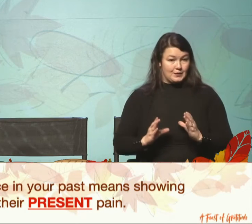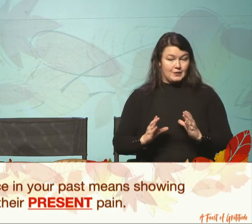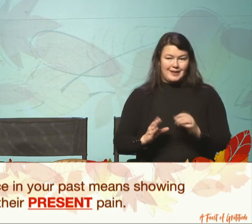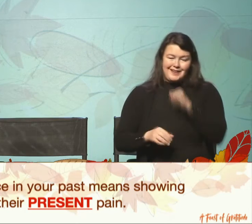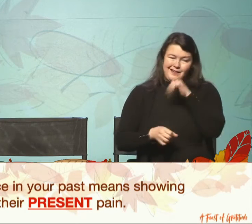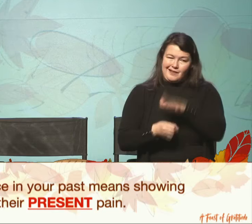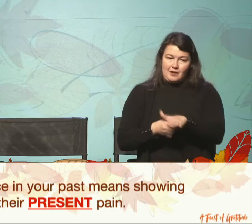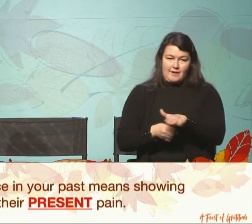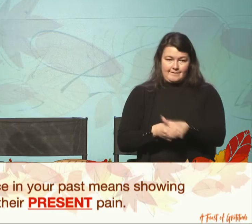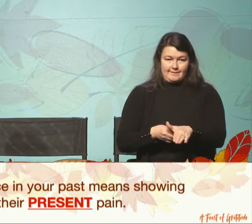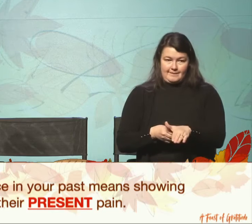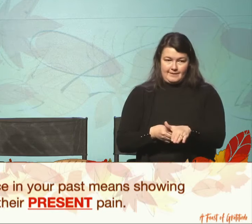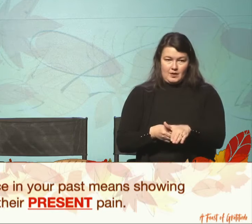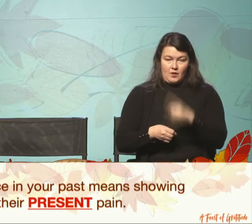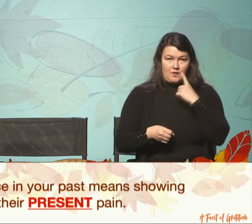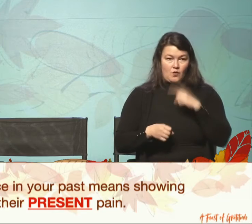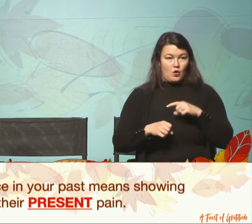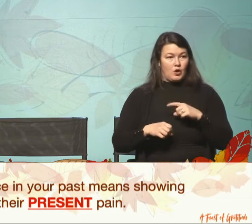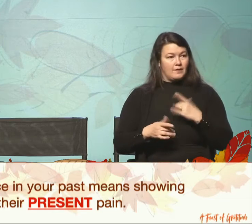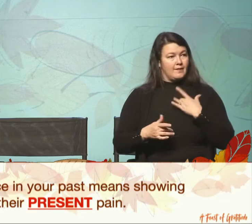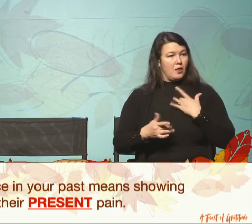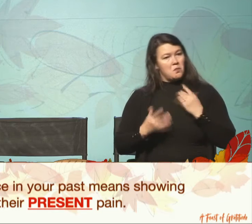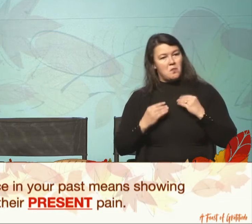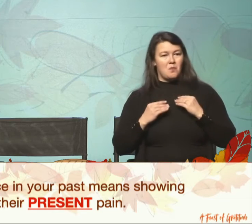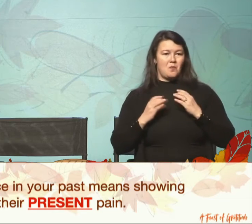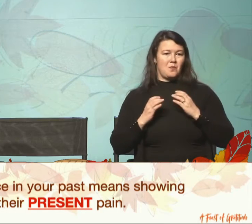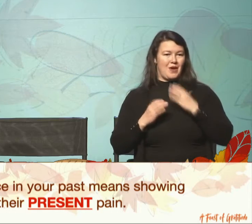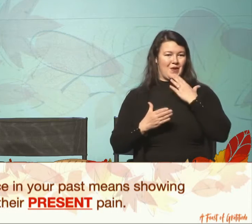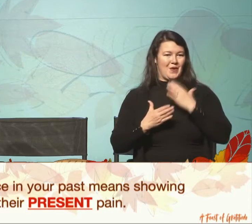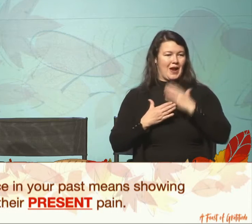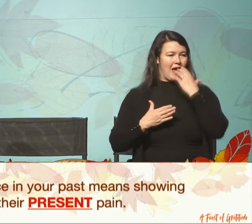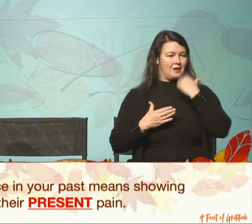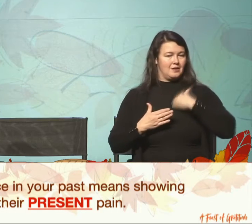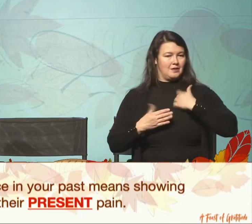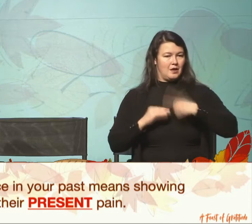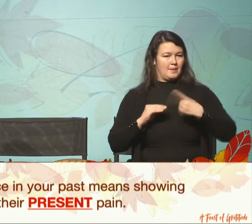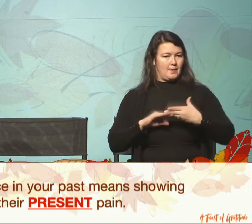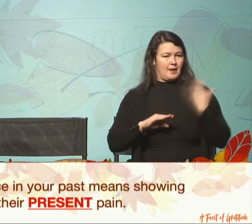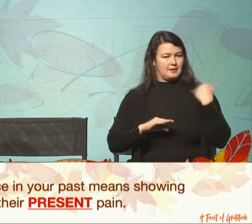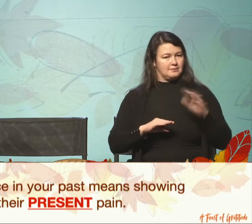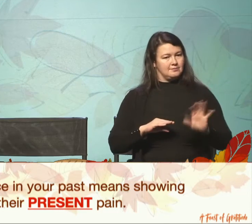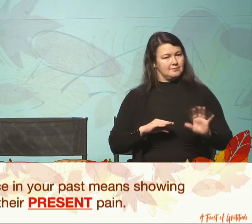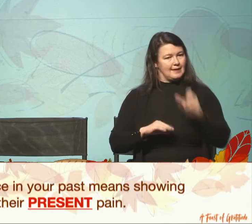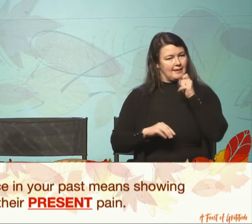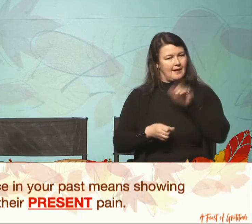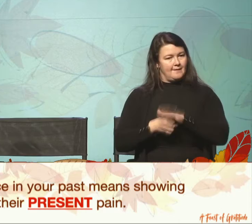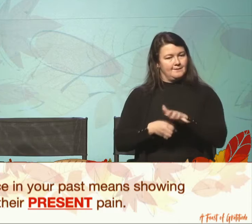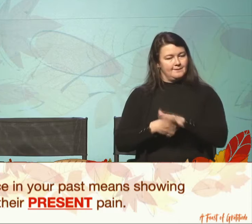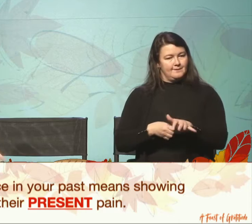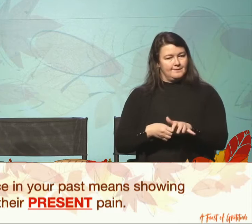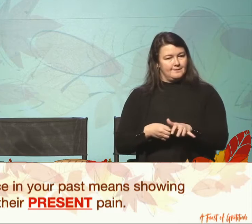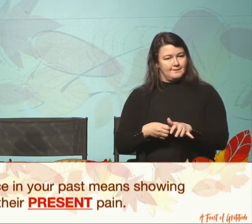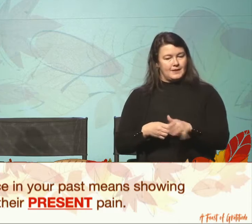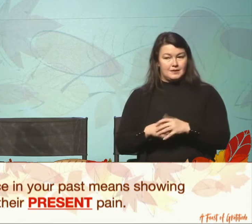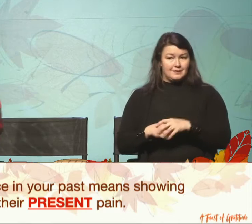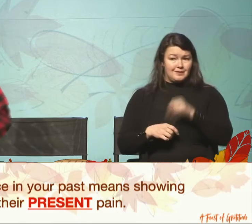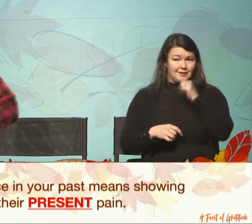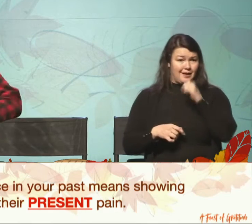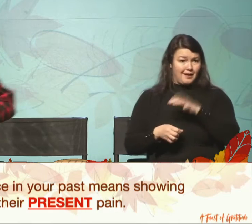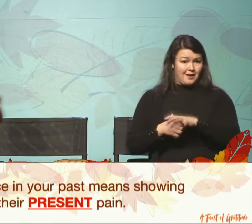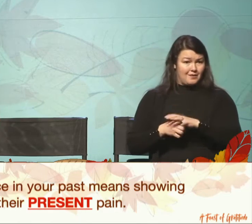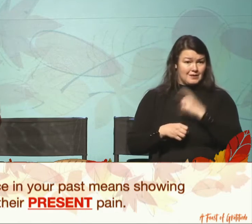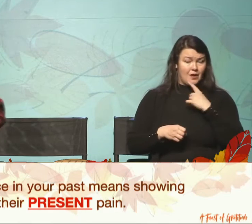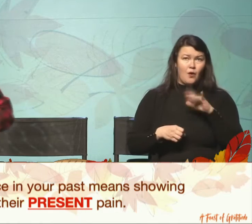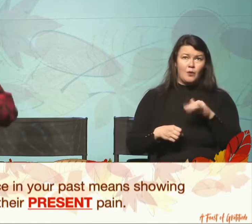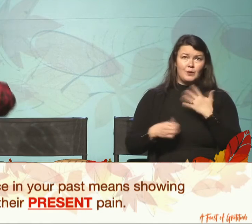enough to simply feel good about what happened in the past. It is not enough to say, I'm